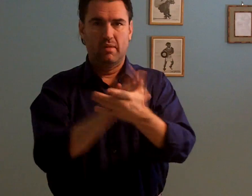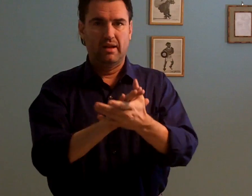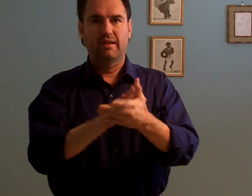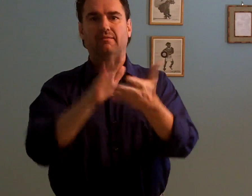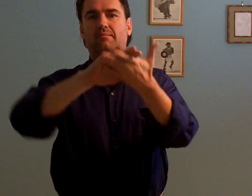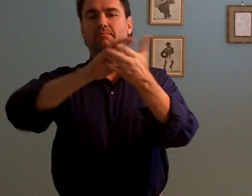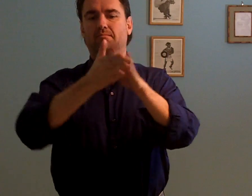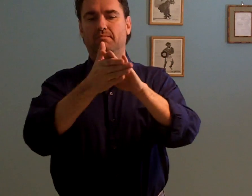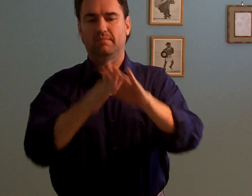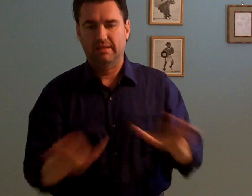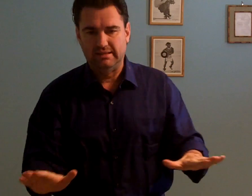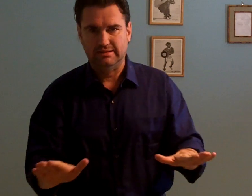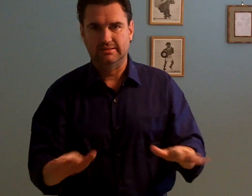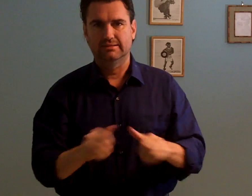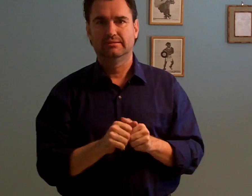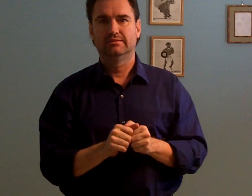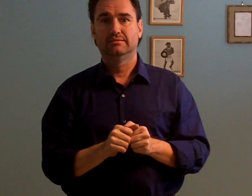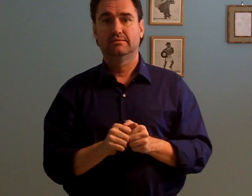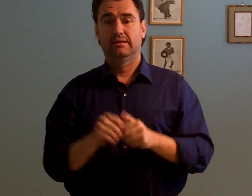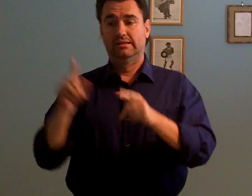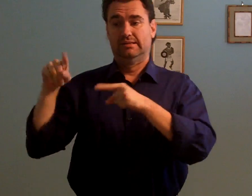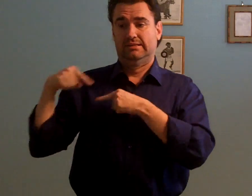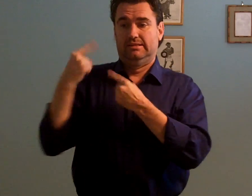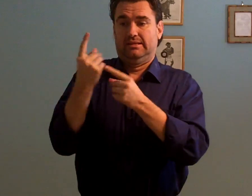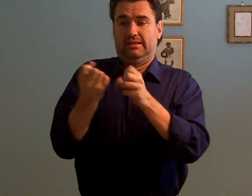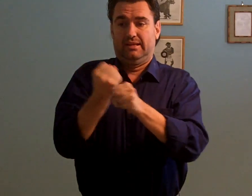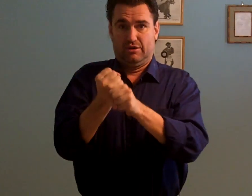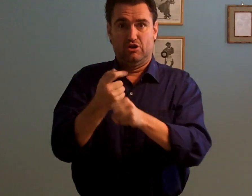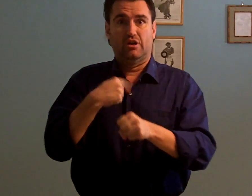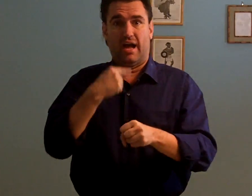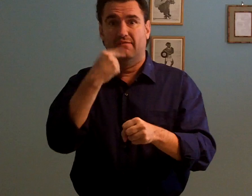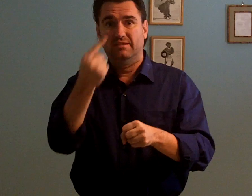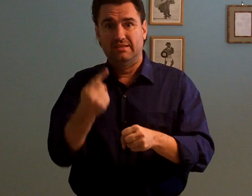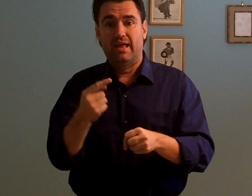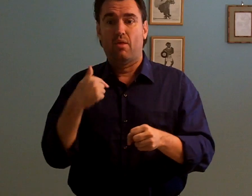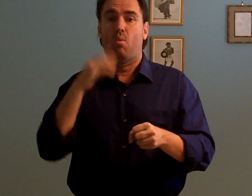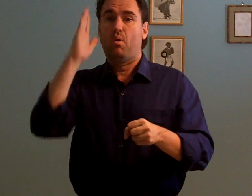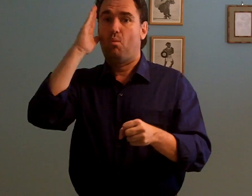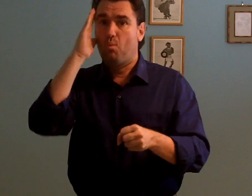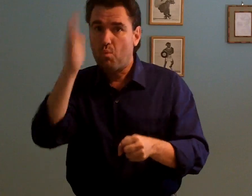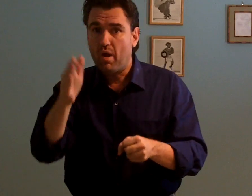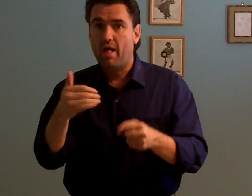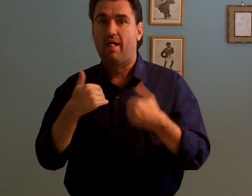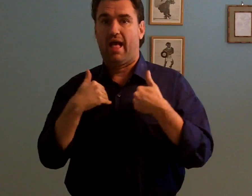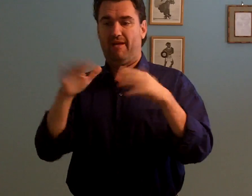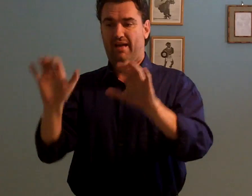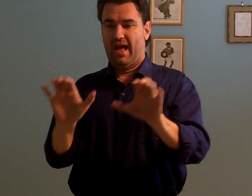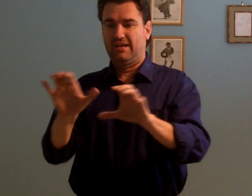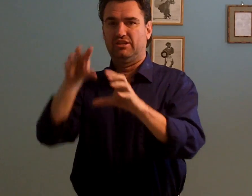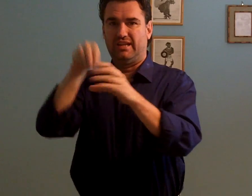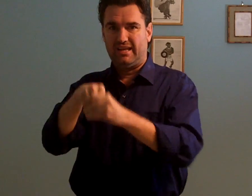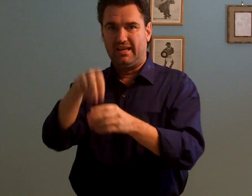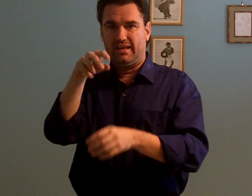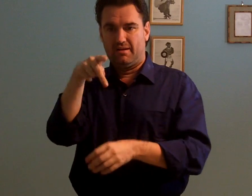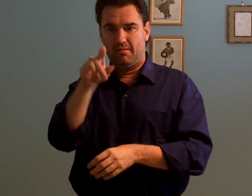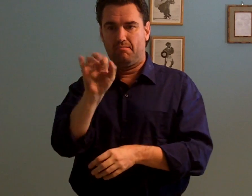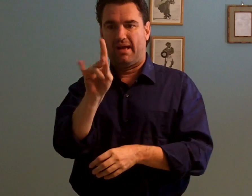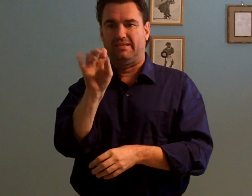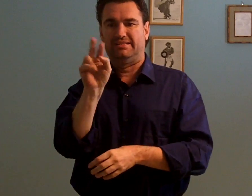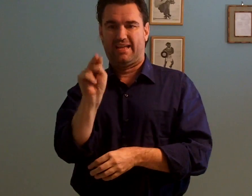Over the years, I've repeatedly made clear that we would take action within Pakistan if we knew where bin Laden was. That is what